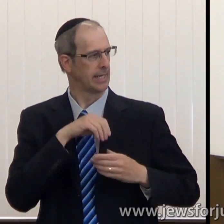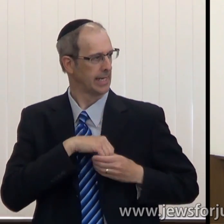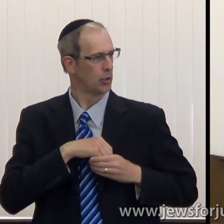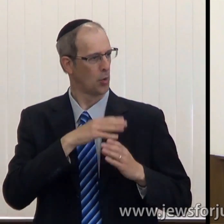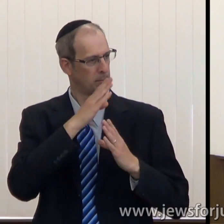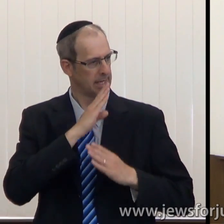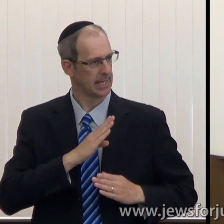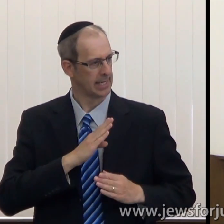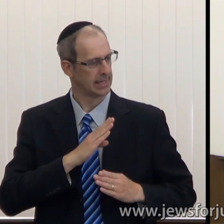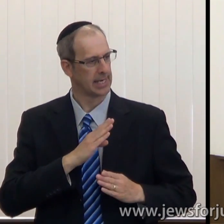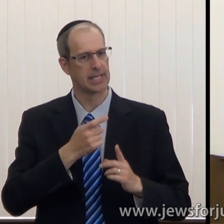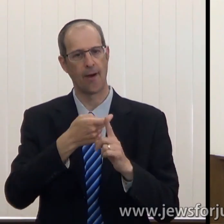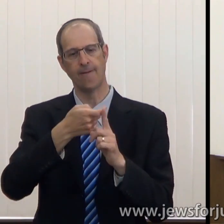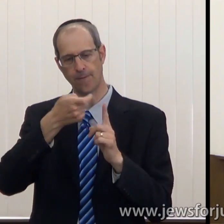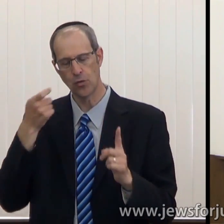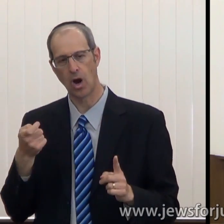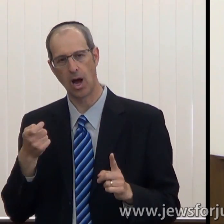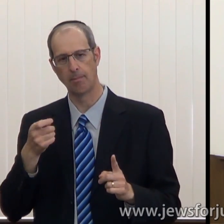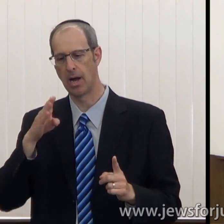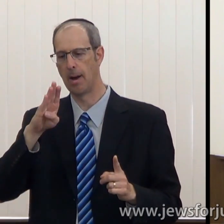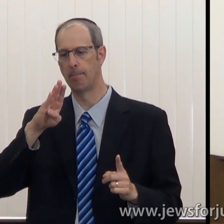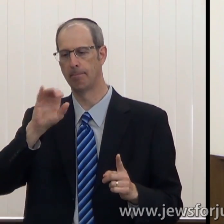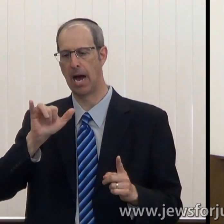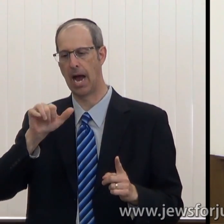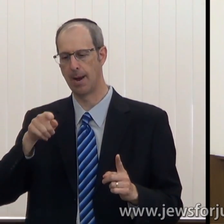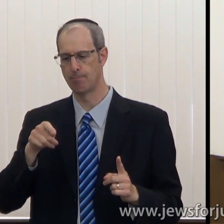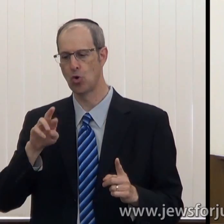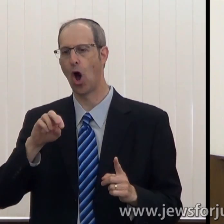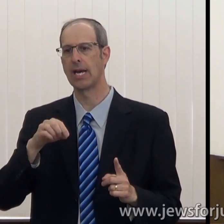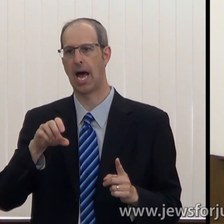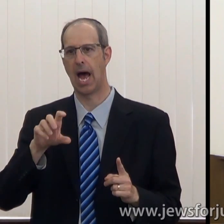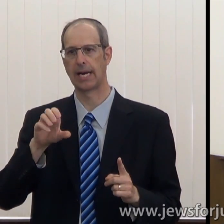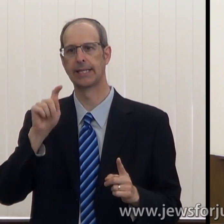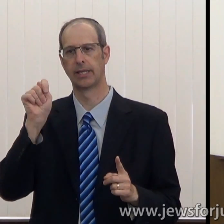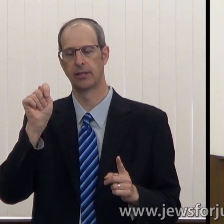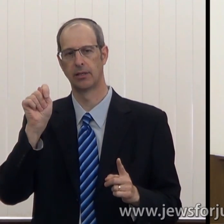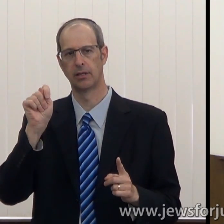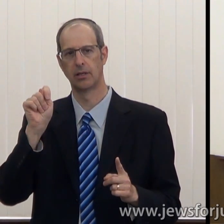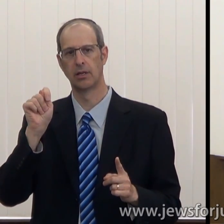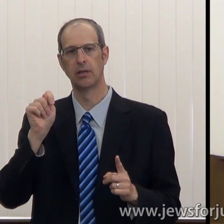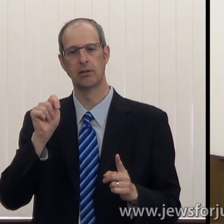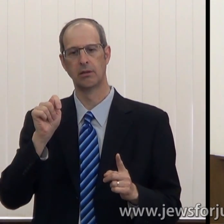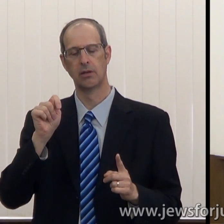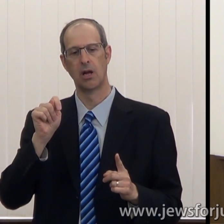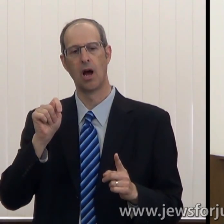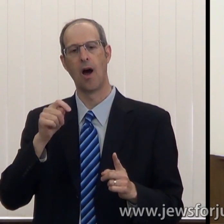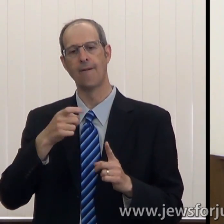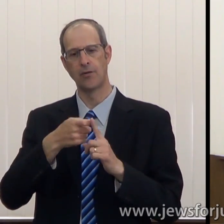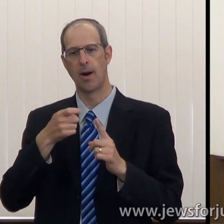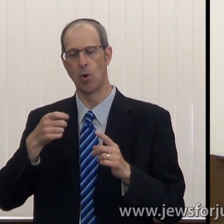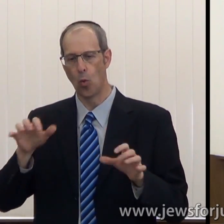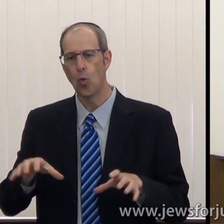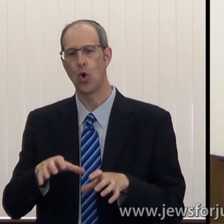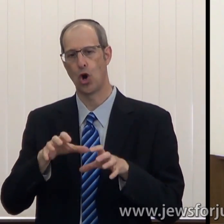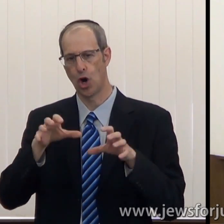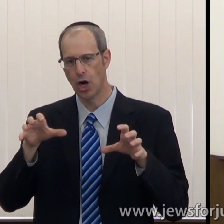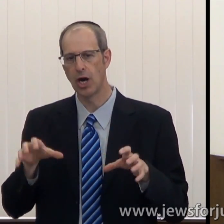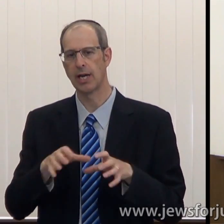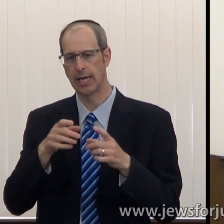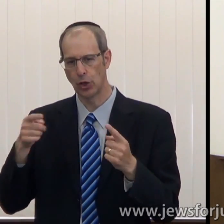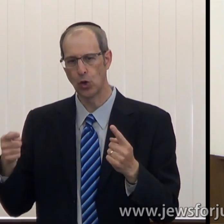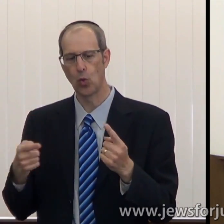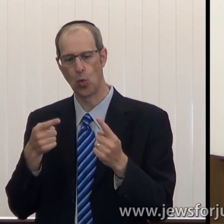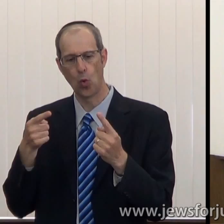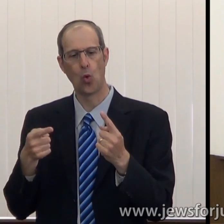peace is a byproduct. It comes about while you're working towards your goal